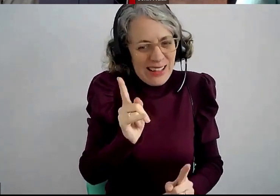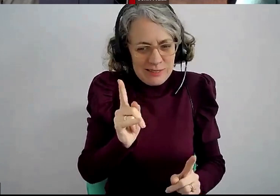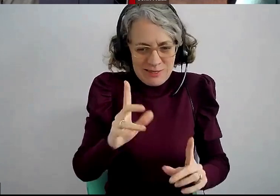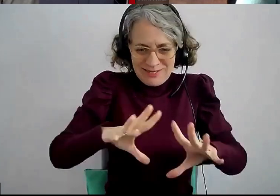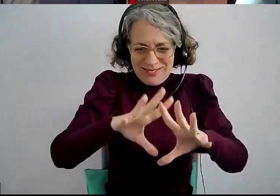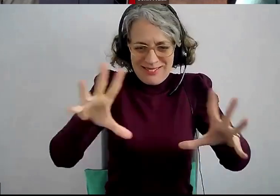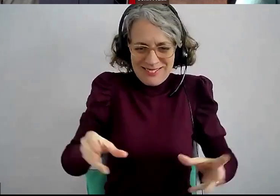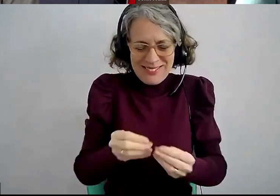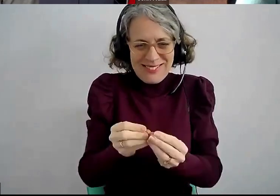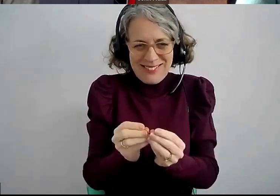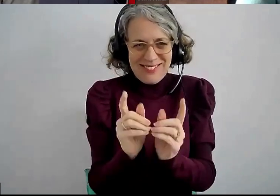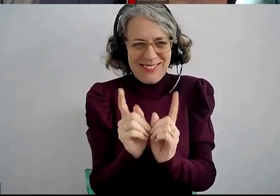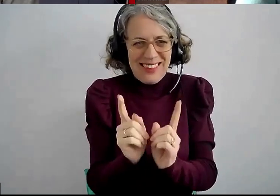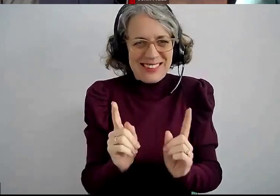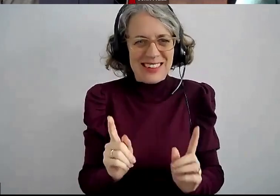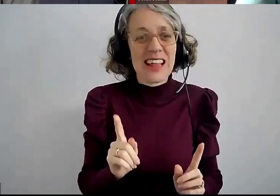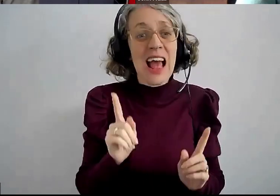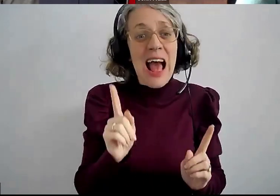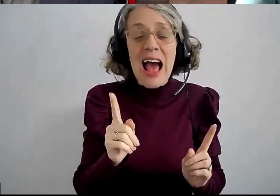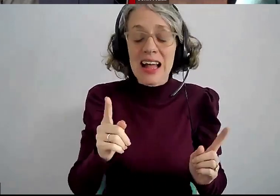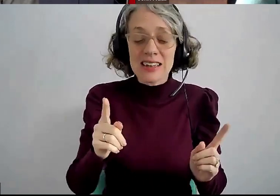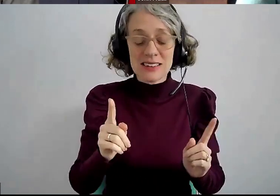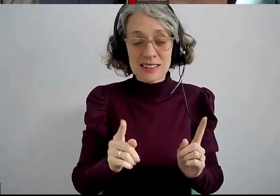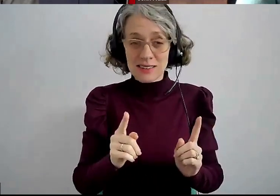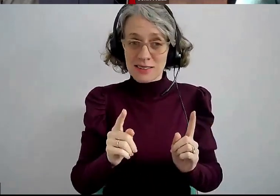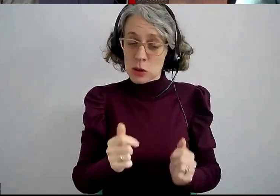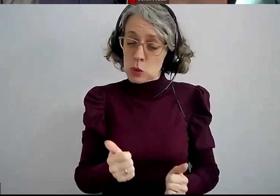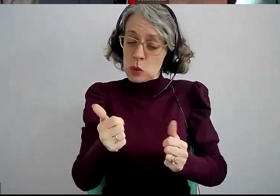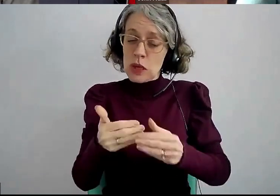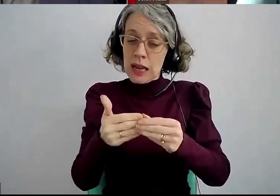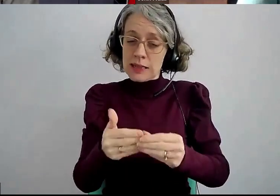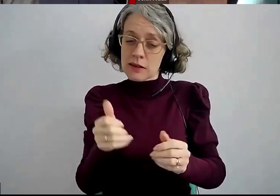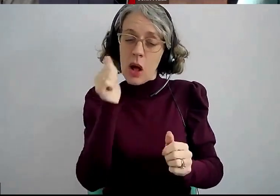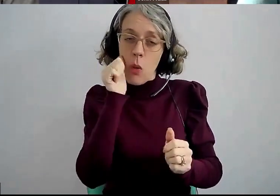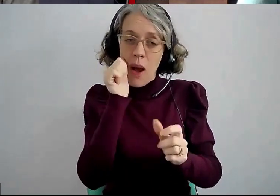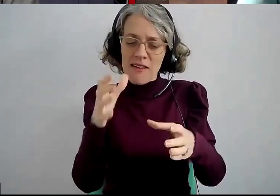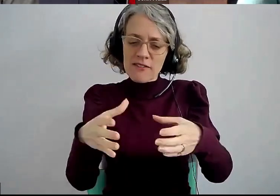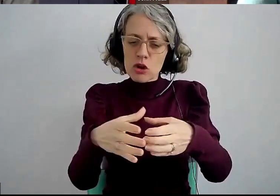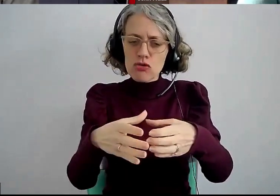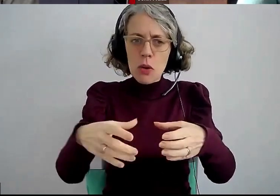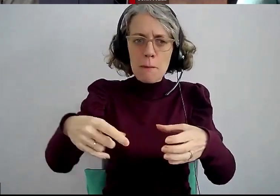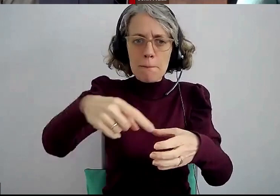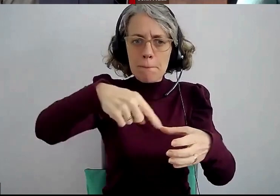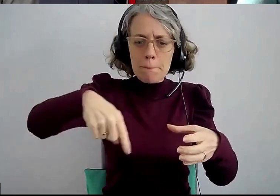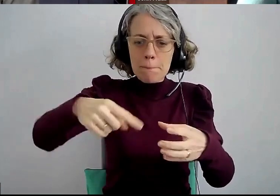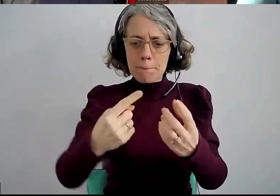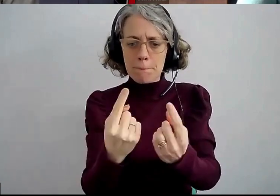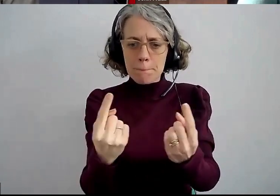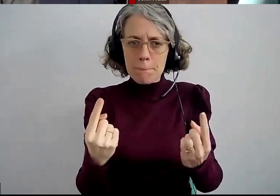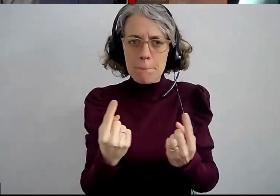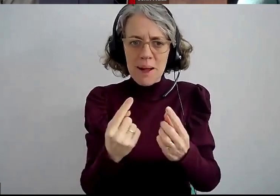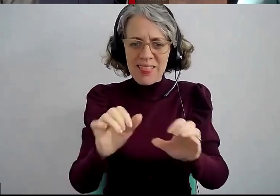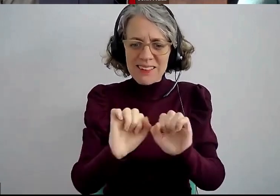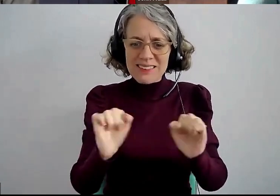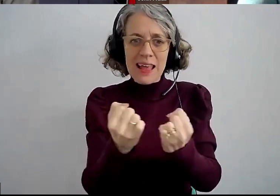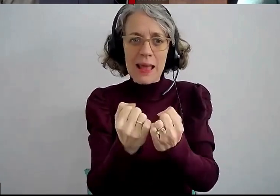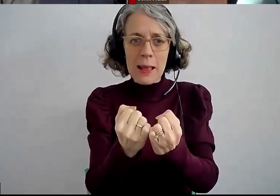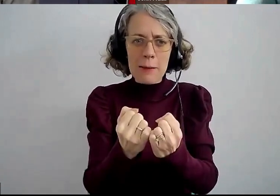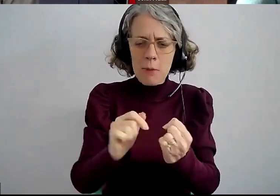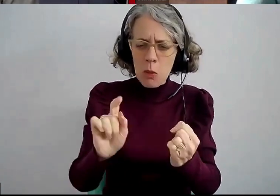they're also very aware of the team and the group and the forces that are acting in it for good or